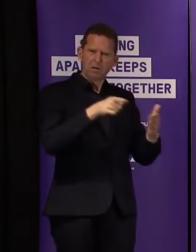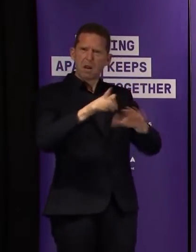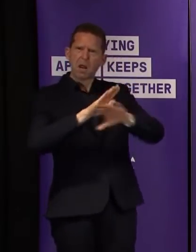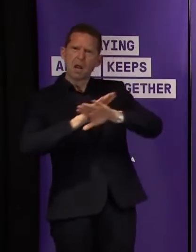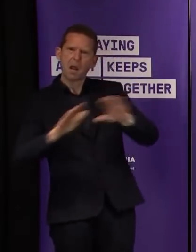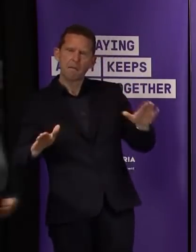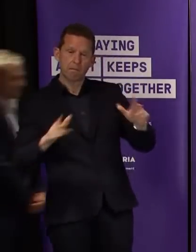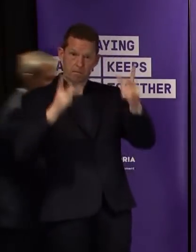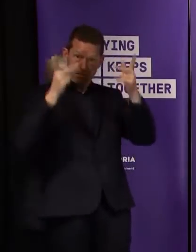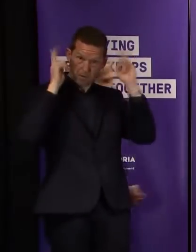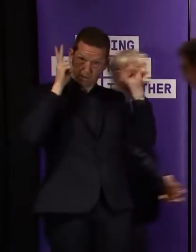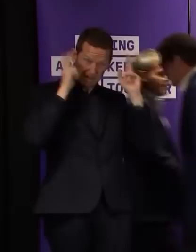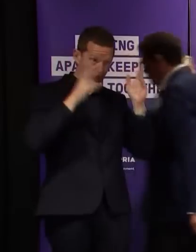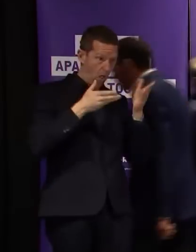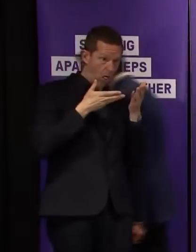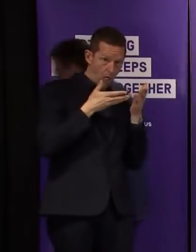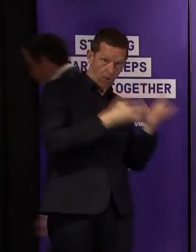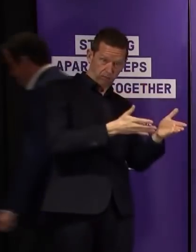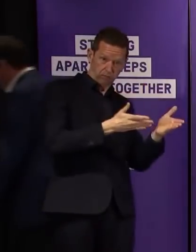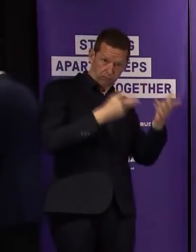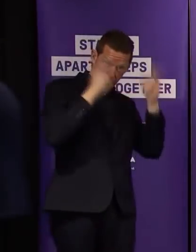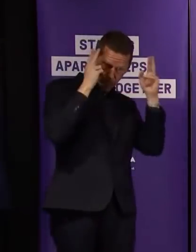speak to that.